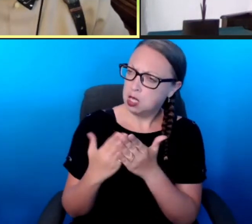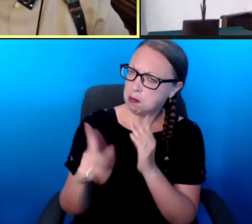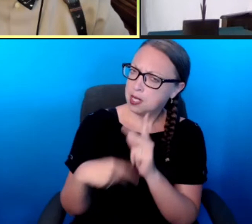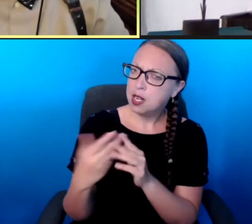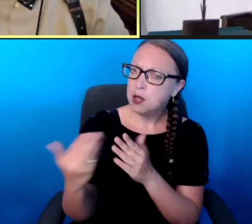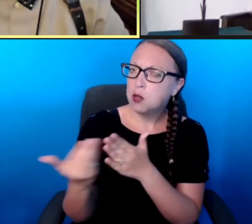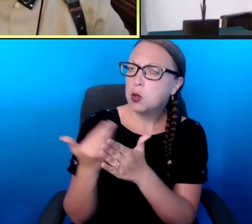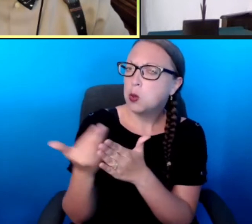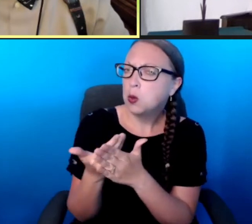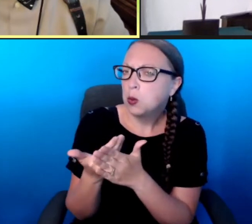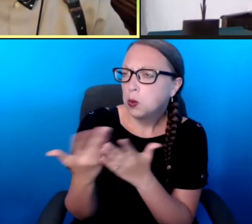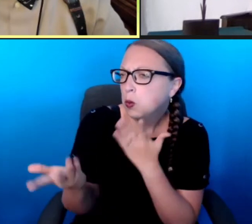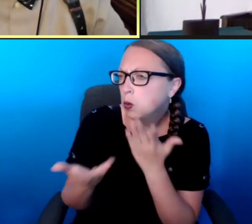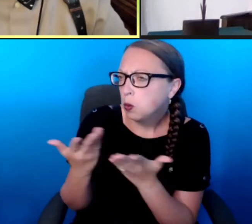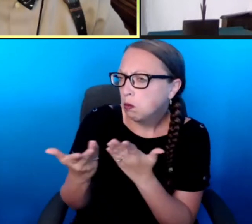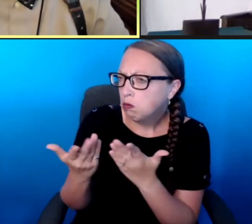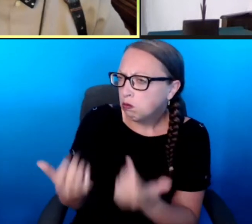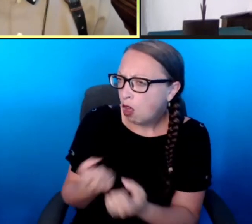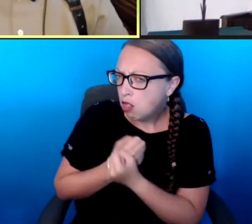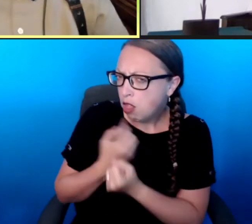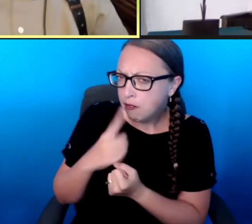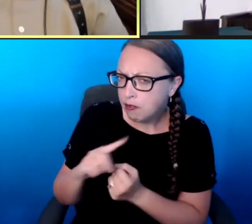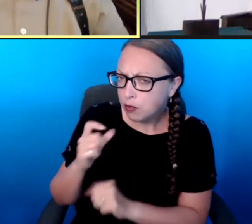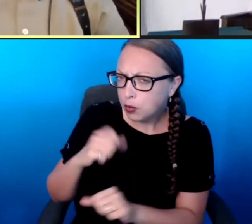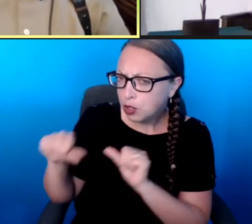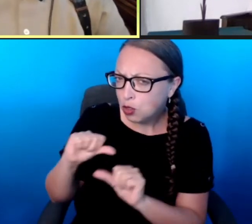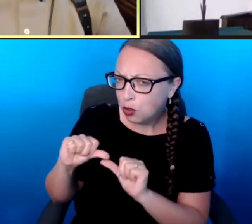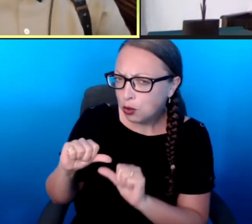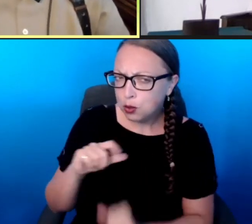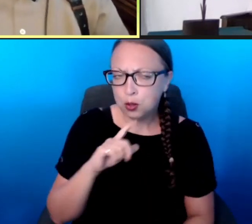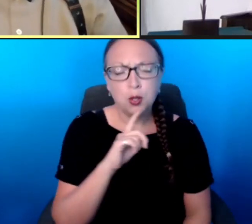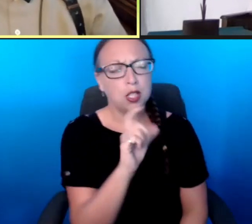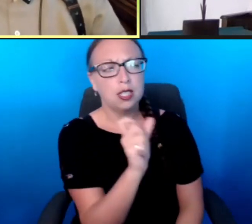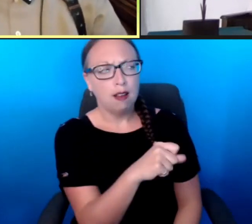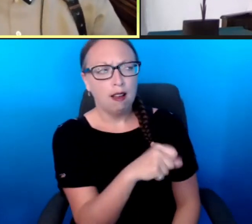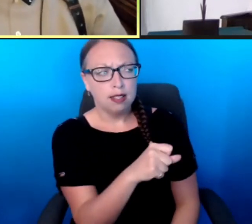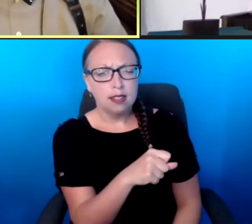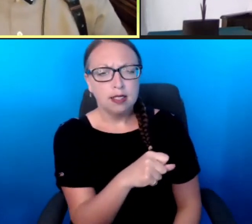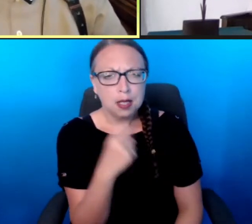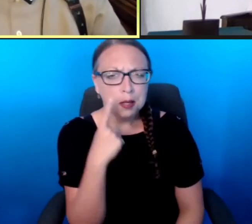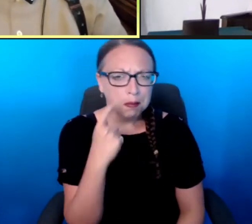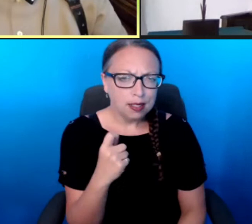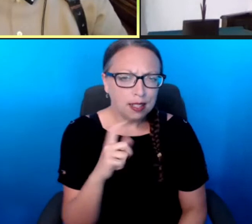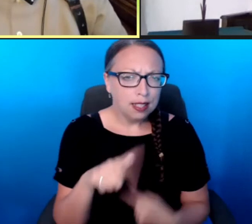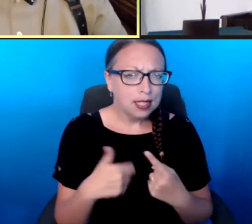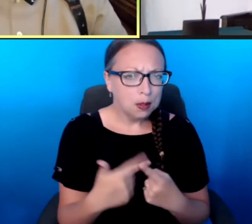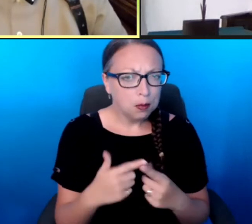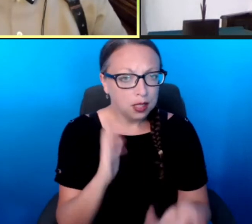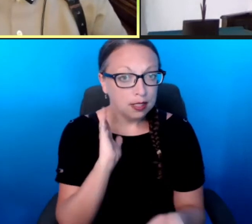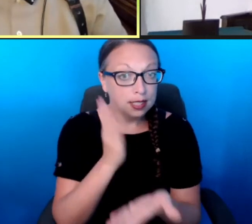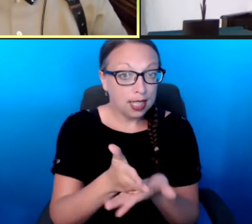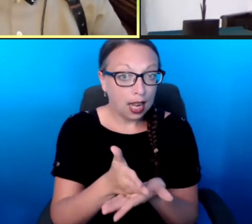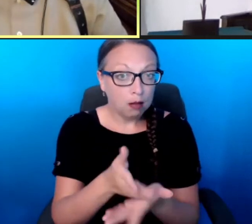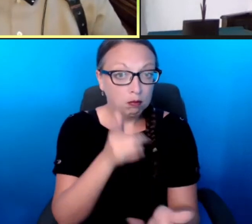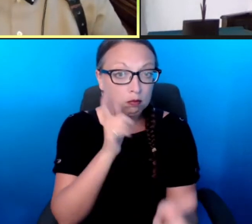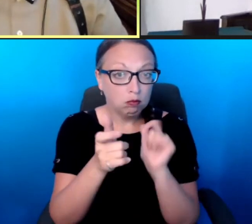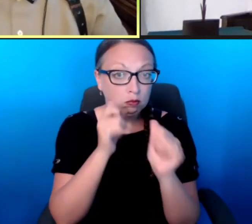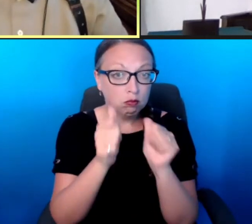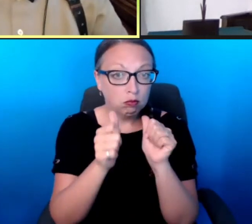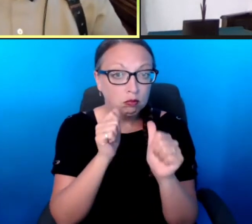of, say, love for each other, appreciation? Absolutely. Once he quit drinking and he was